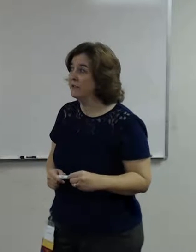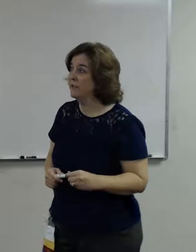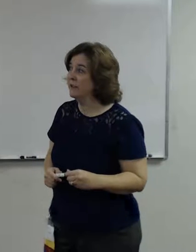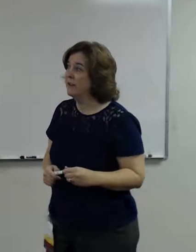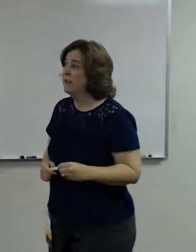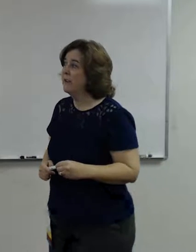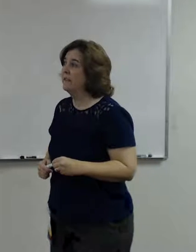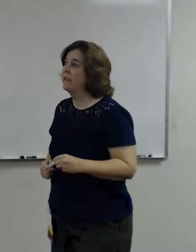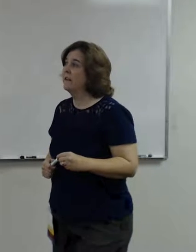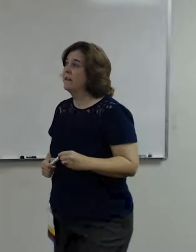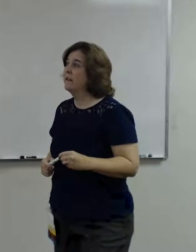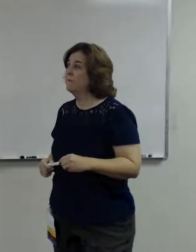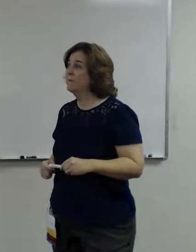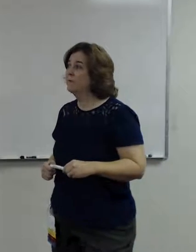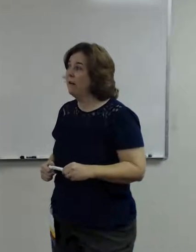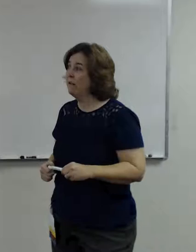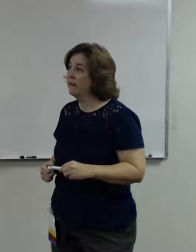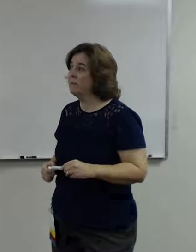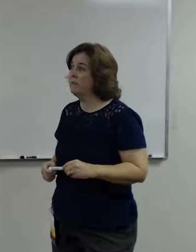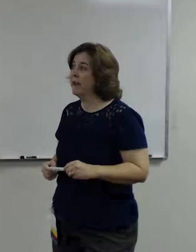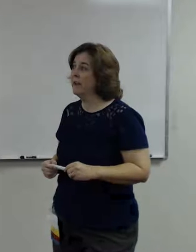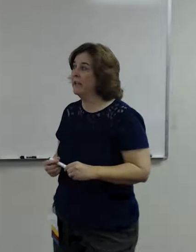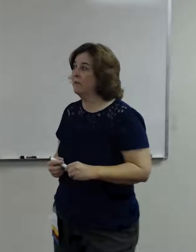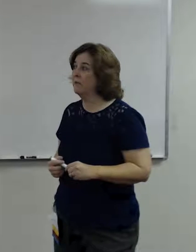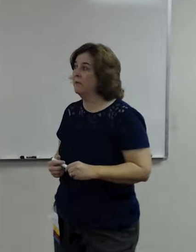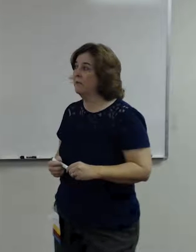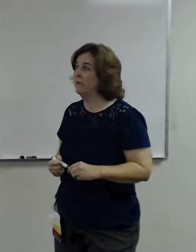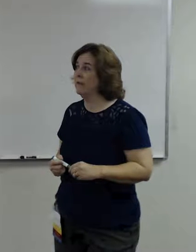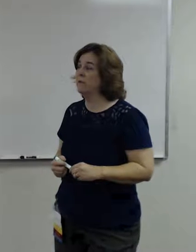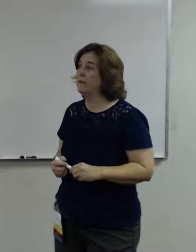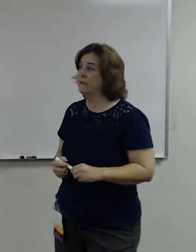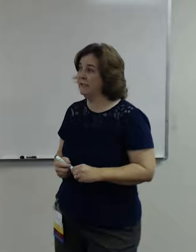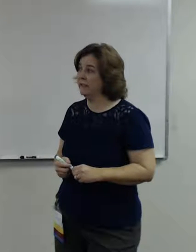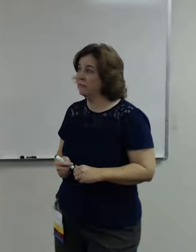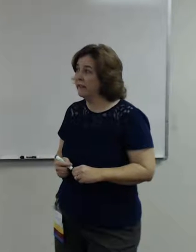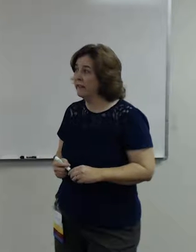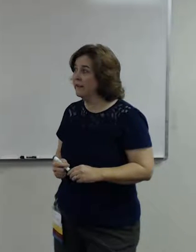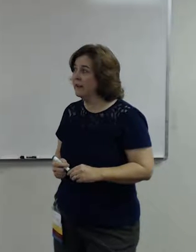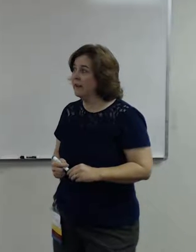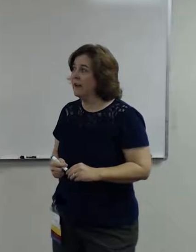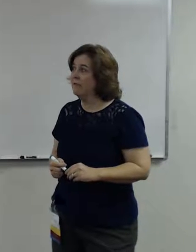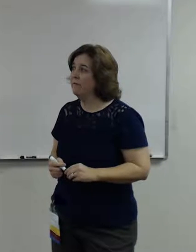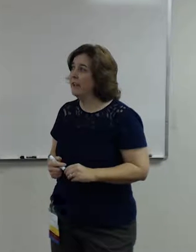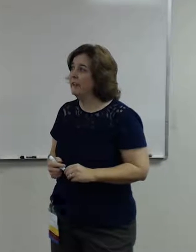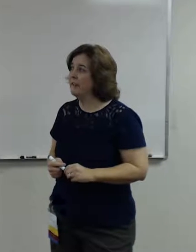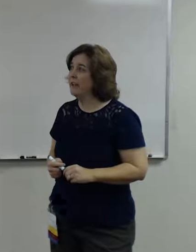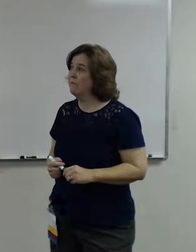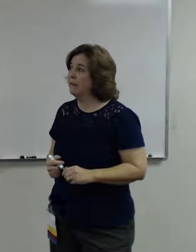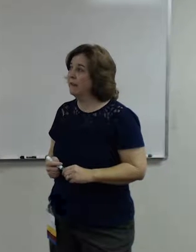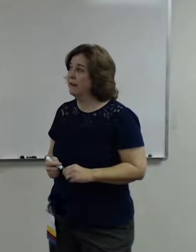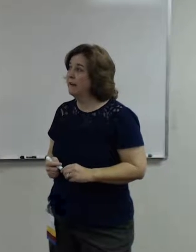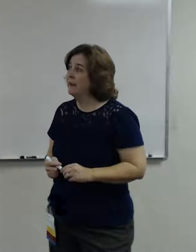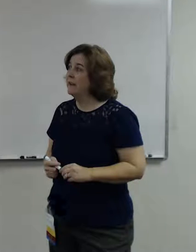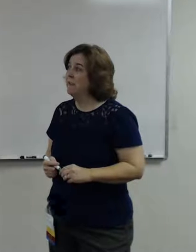oppression, they're not comfortable talking about it, or they don't want to deal with it. I'm finding that within my